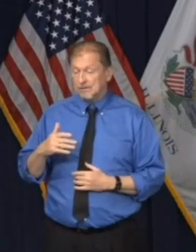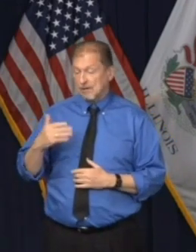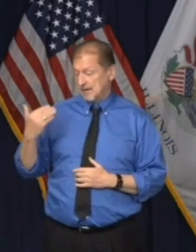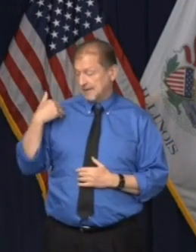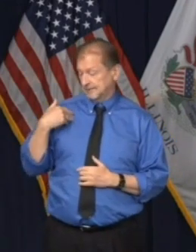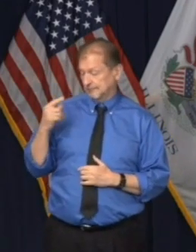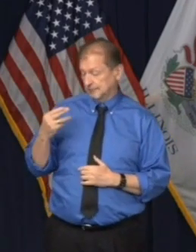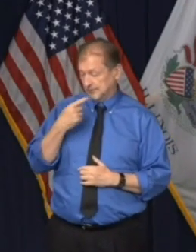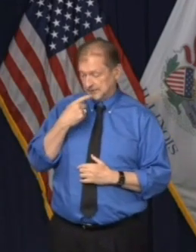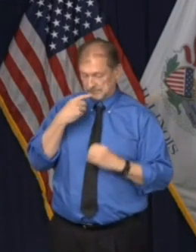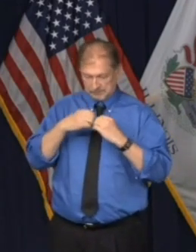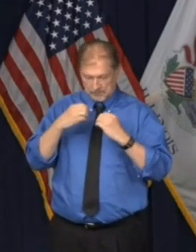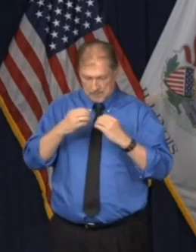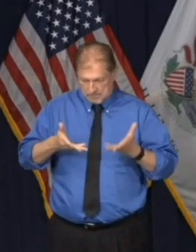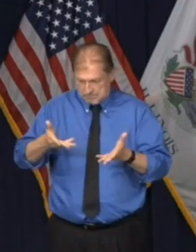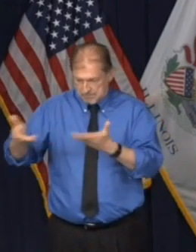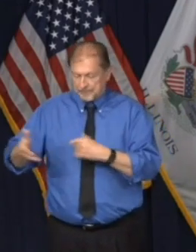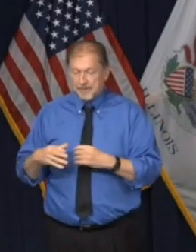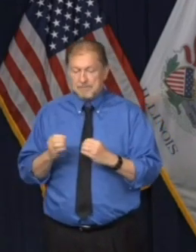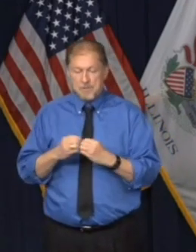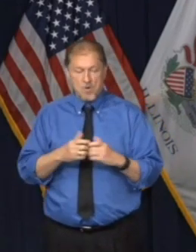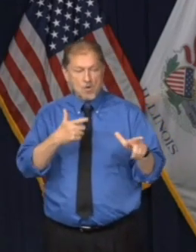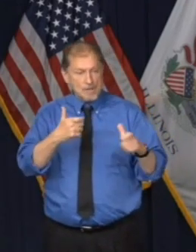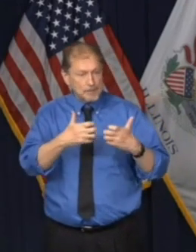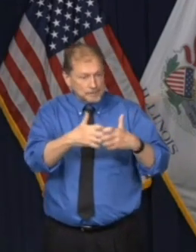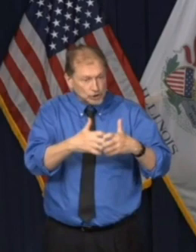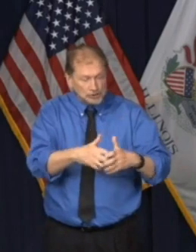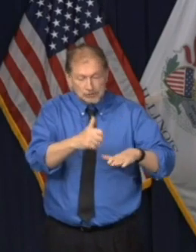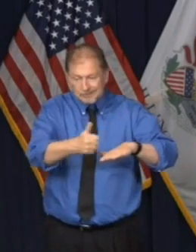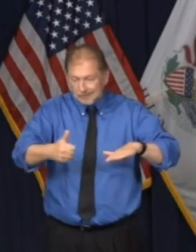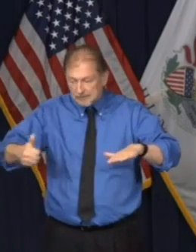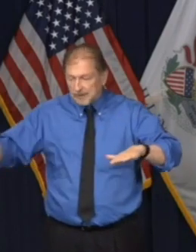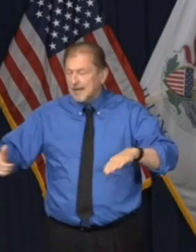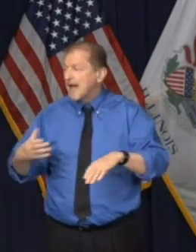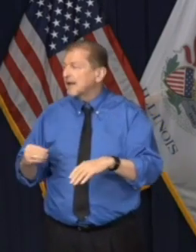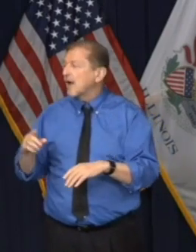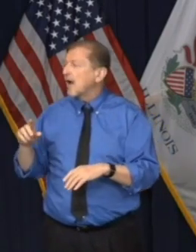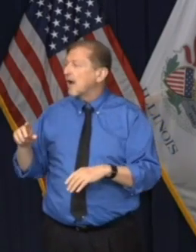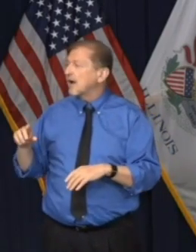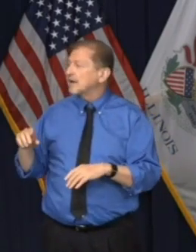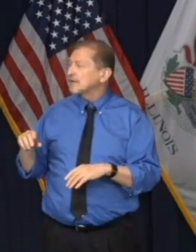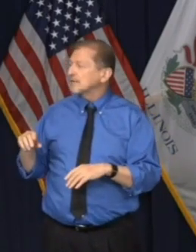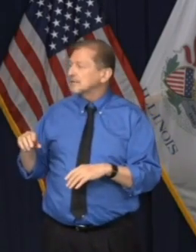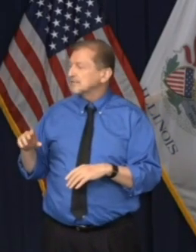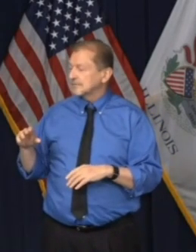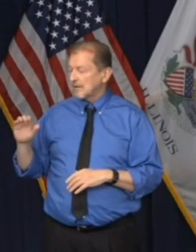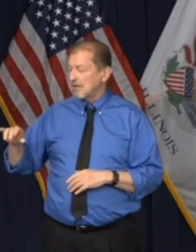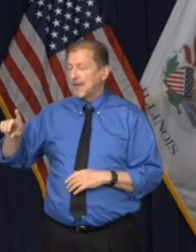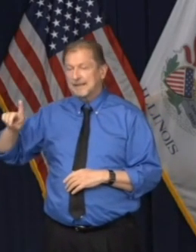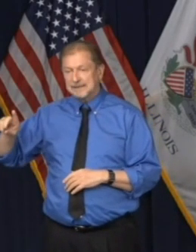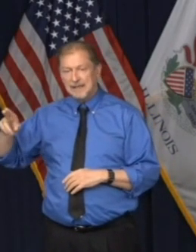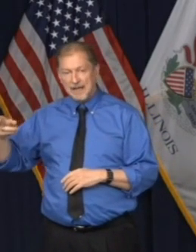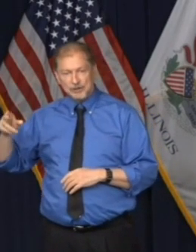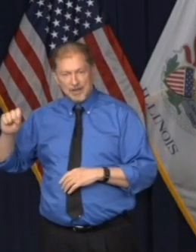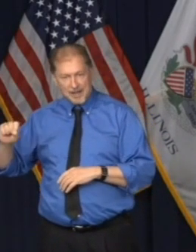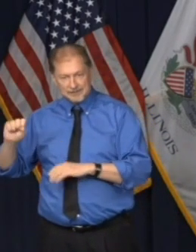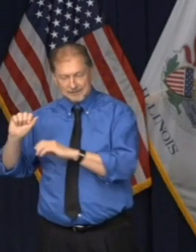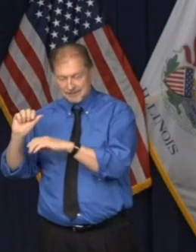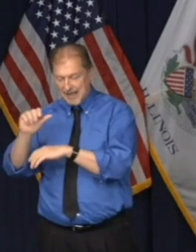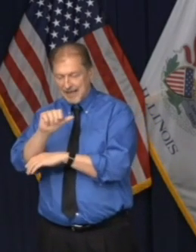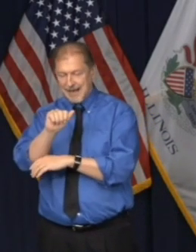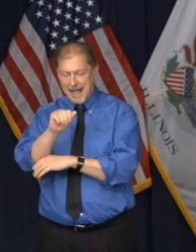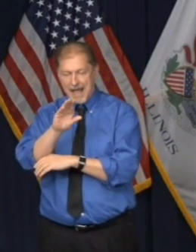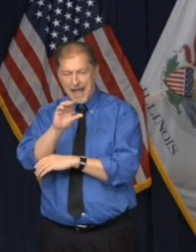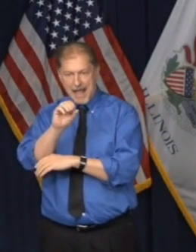of the Abbott rapid test machines been delivered to health centers, prisons, and DHS sites, and are they up and running? What are reports that Abbott